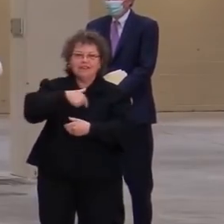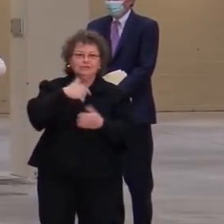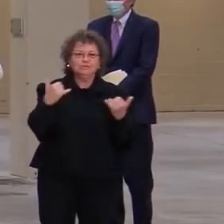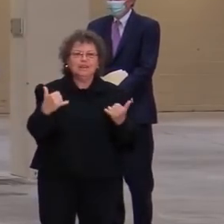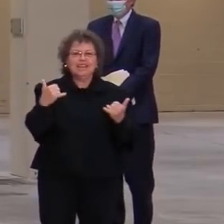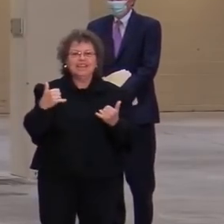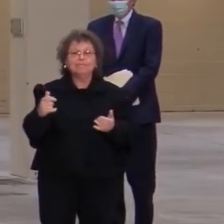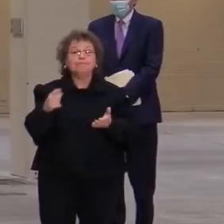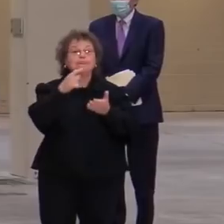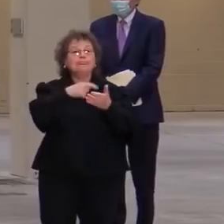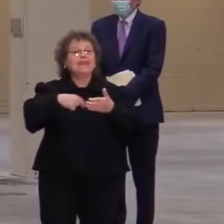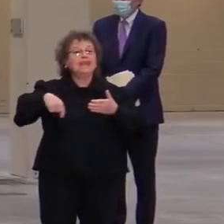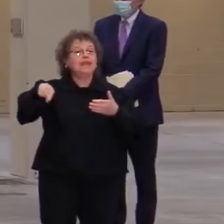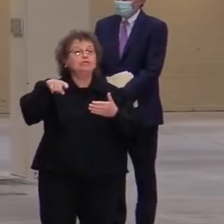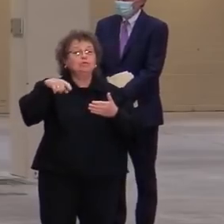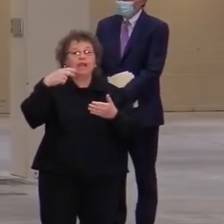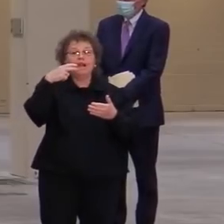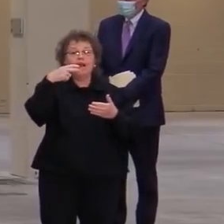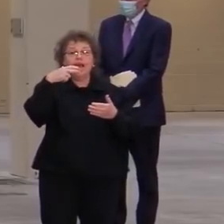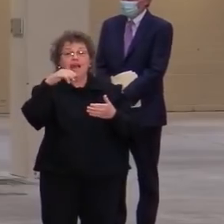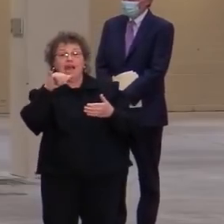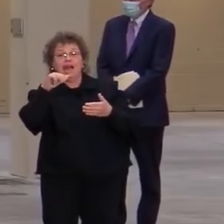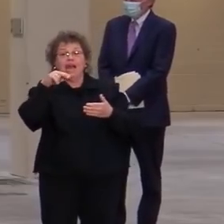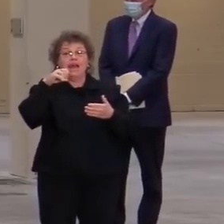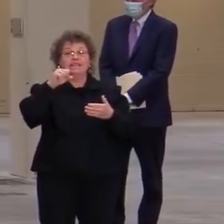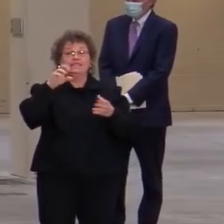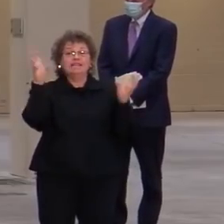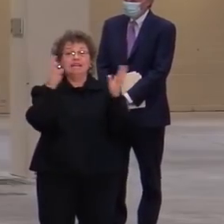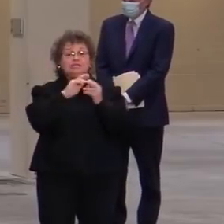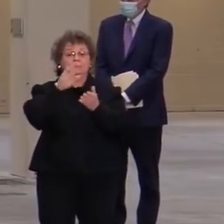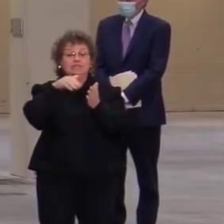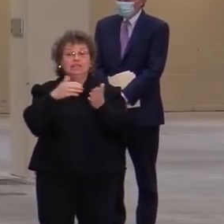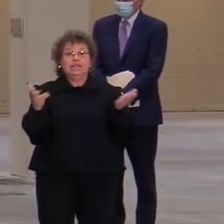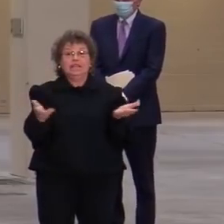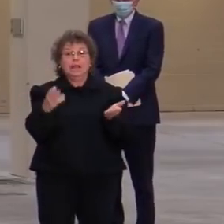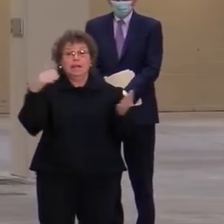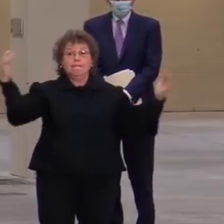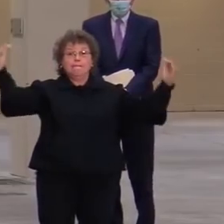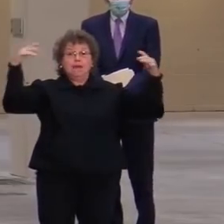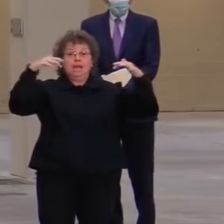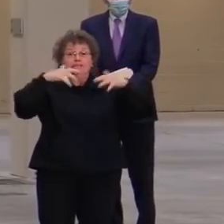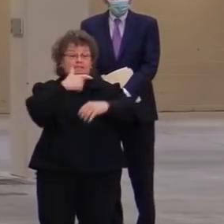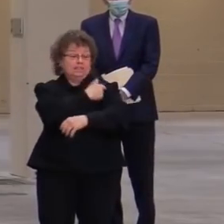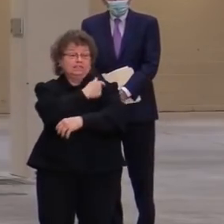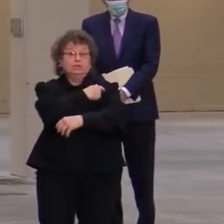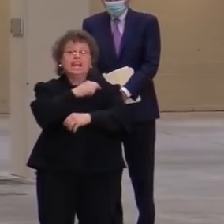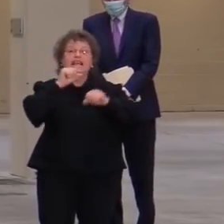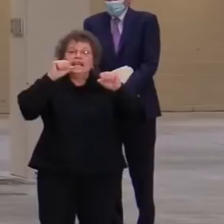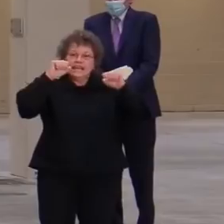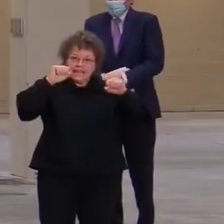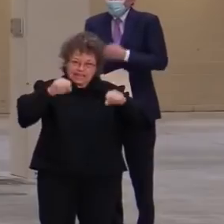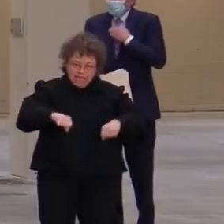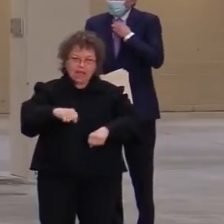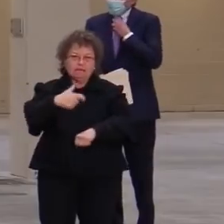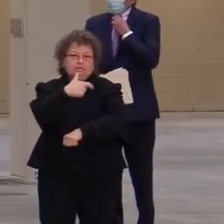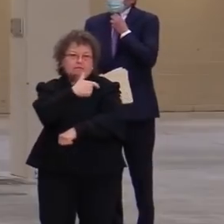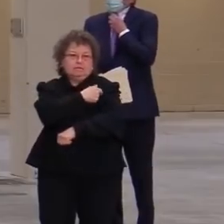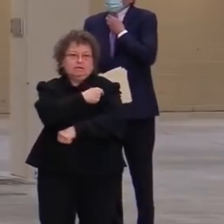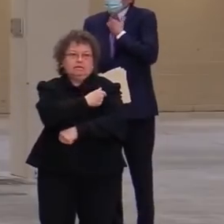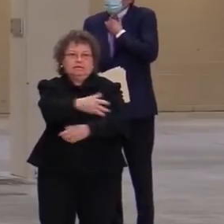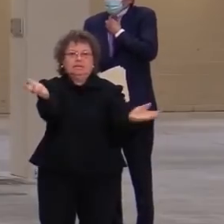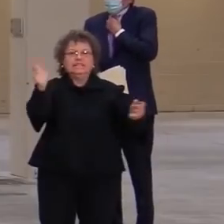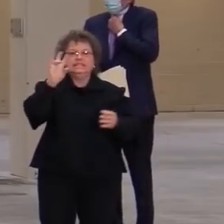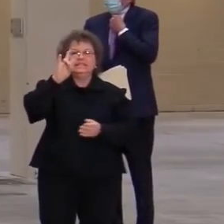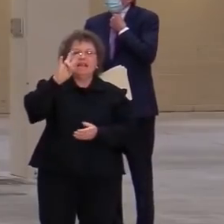For the next week, the Hines Veterans Convention Center mass vaccination site will have the capacity to administer